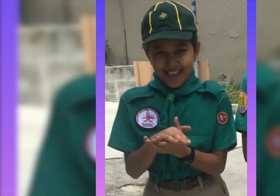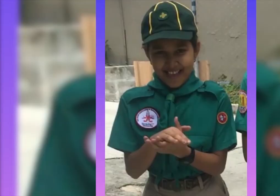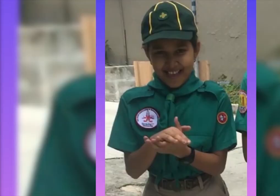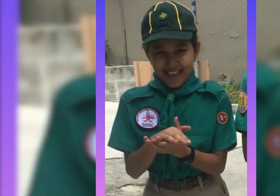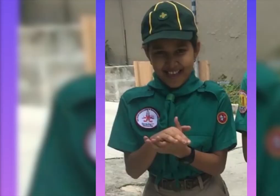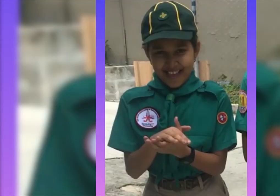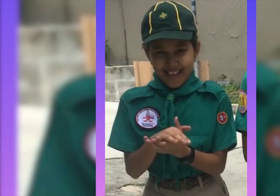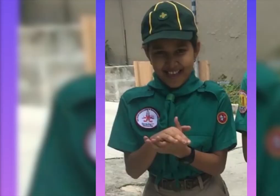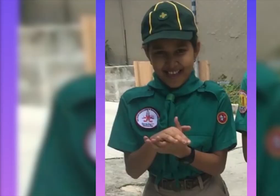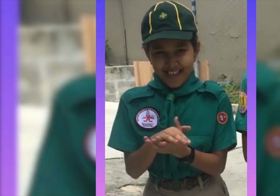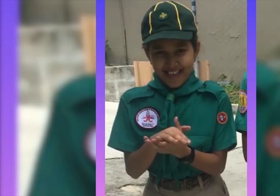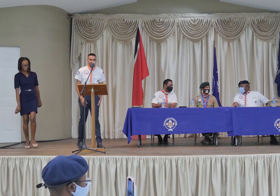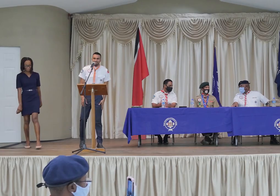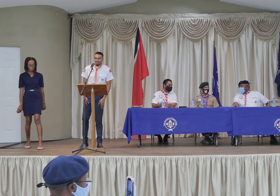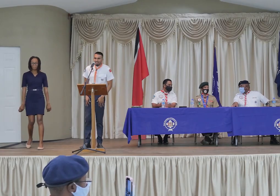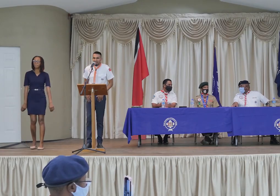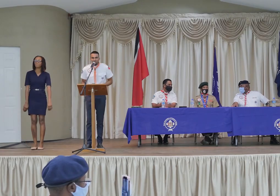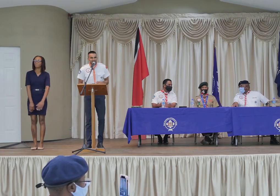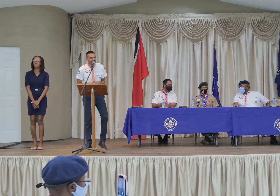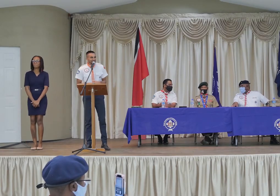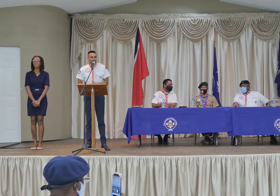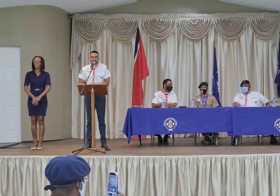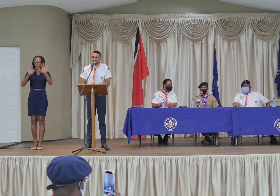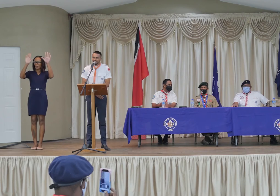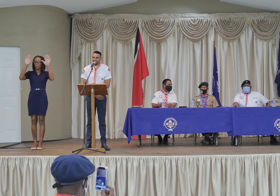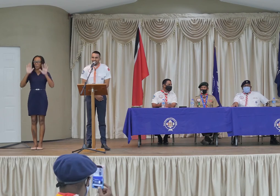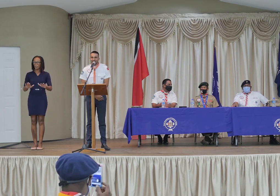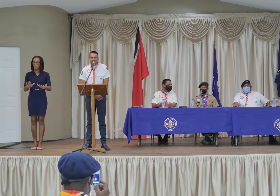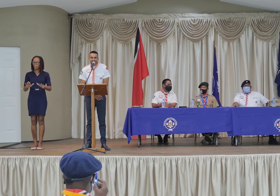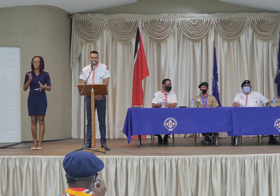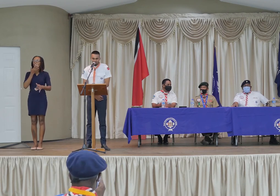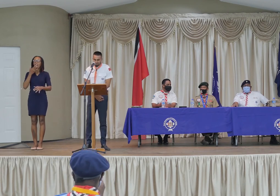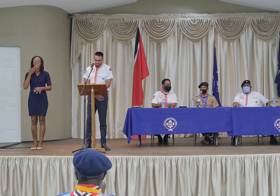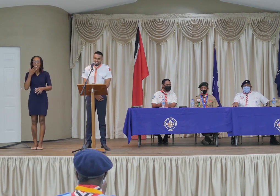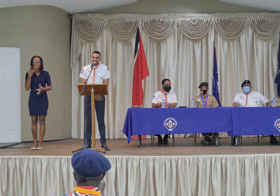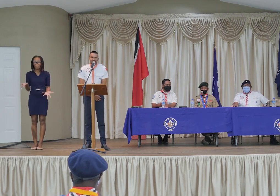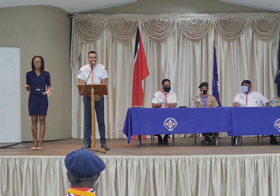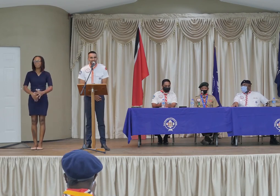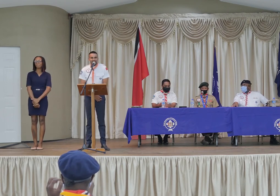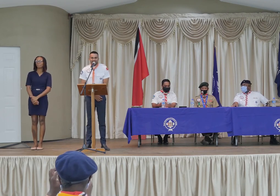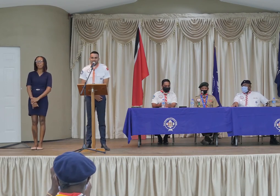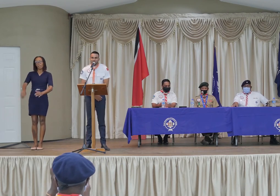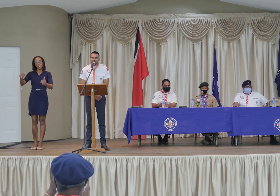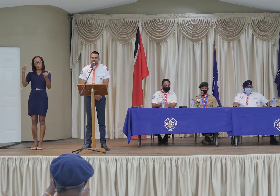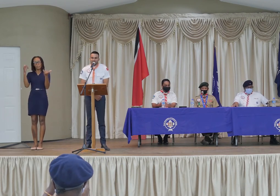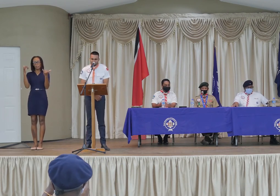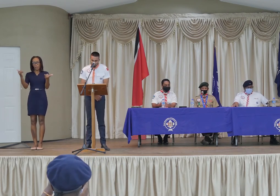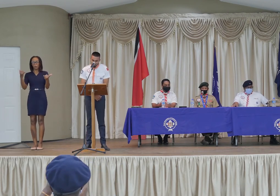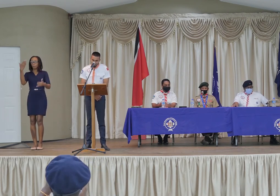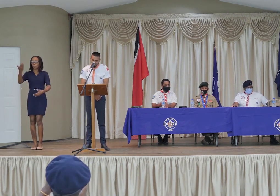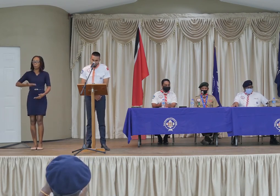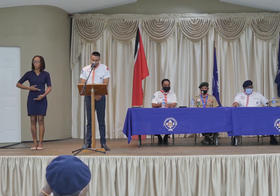Thank you. Have a wonderful day. Amazing touch of color and culture. Next, I'd like to